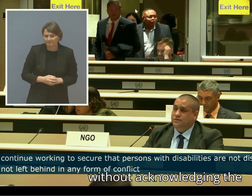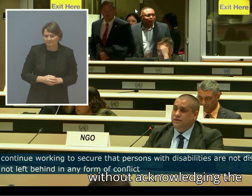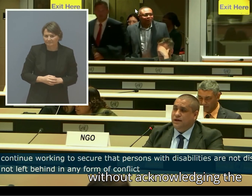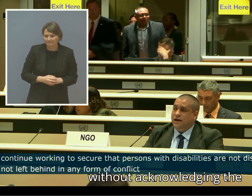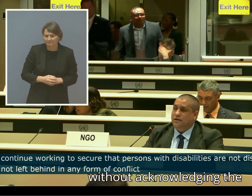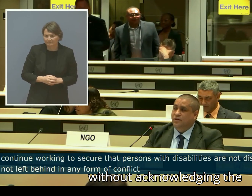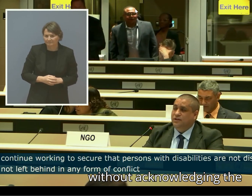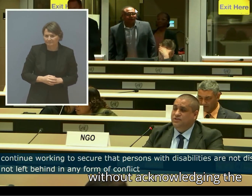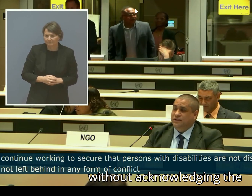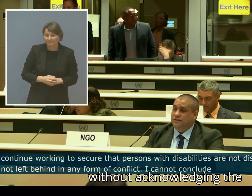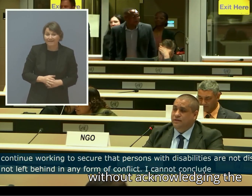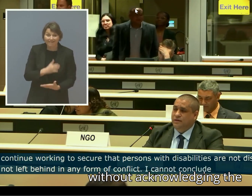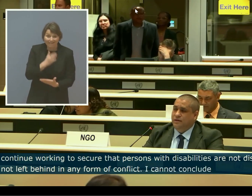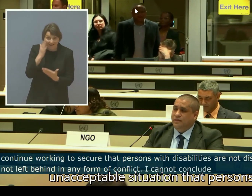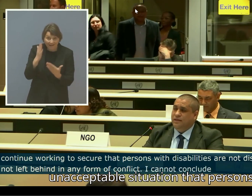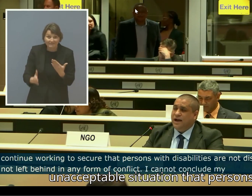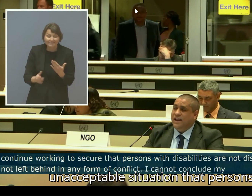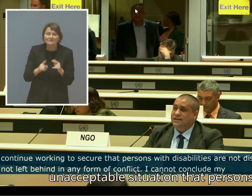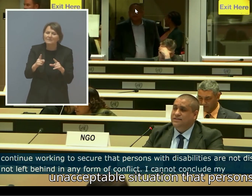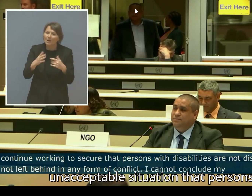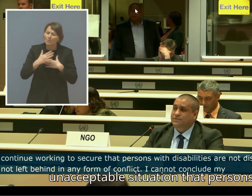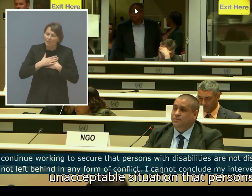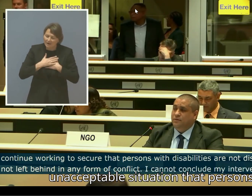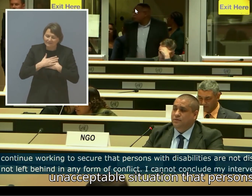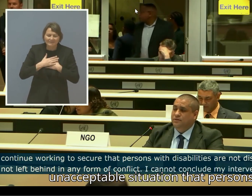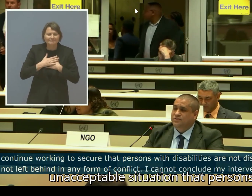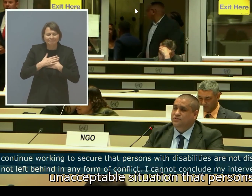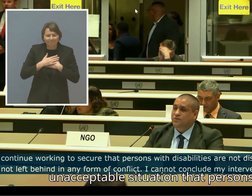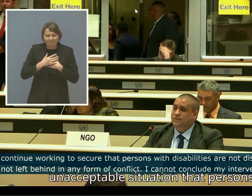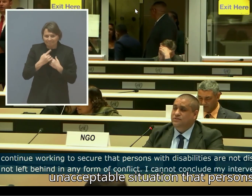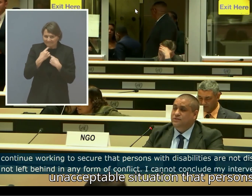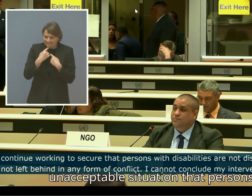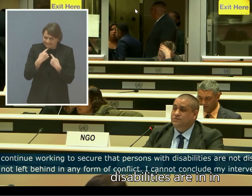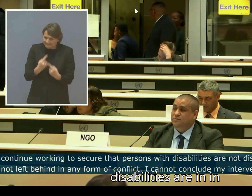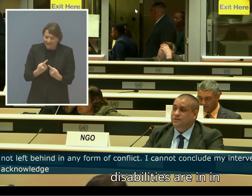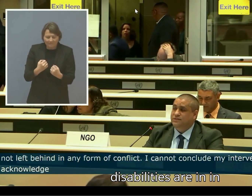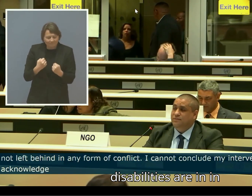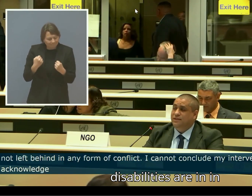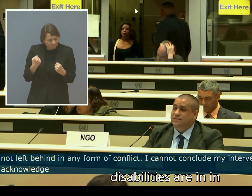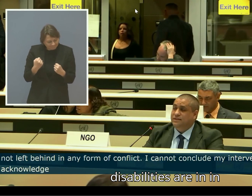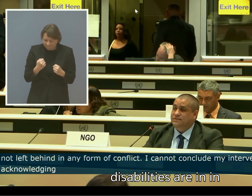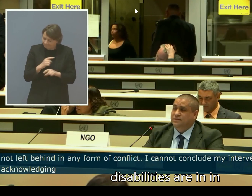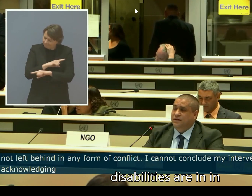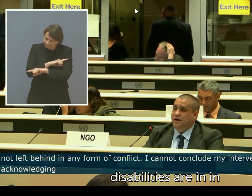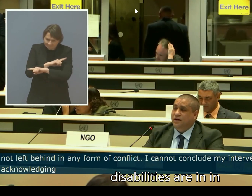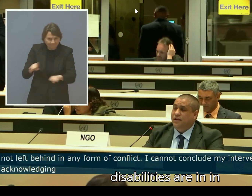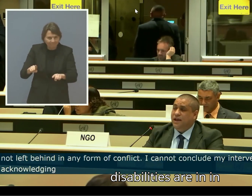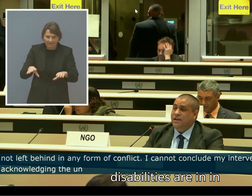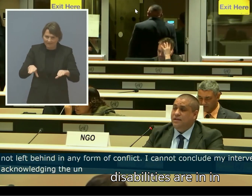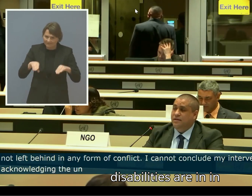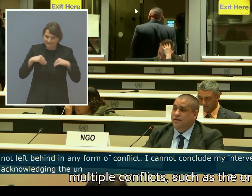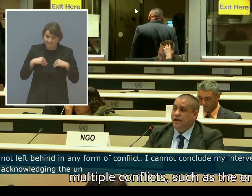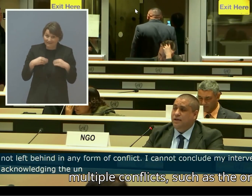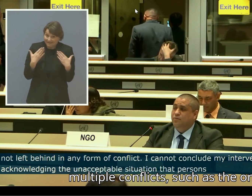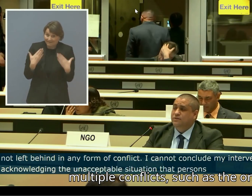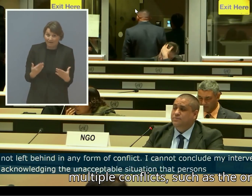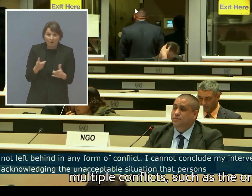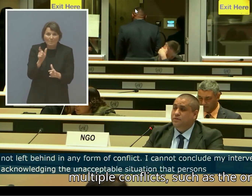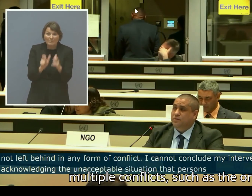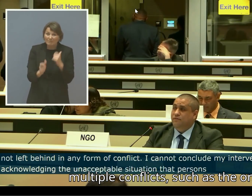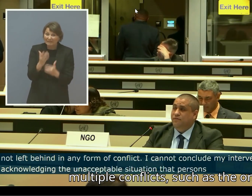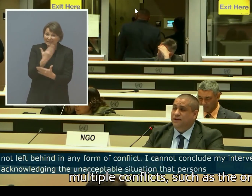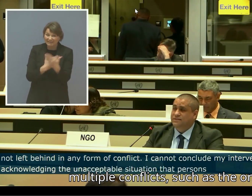without acknowledging the unacceptable situation that persons with disabilities are in